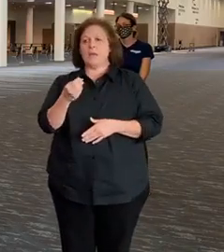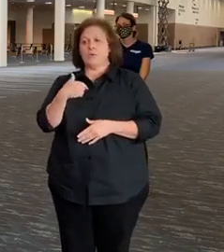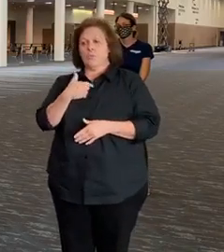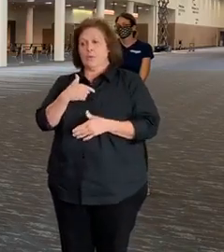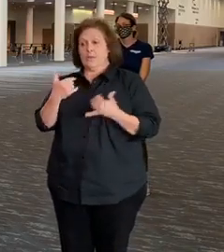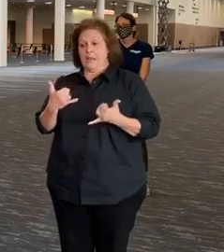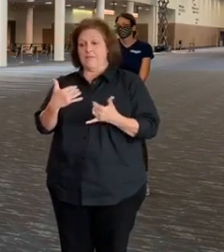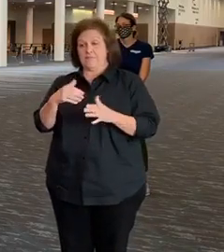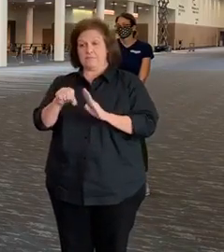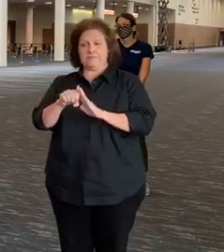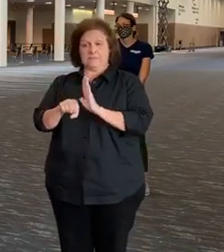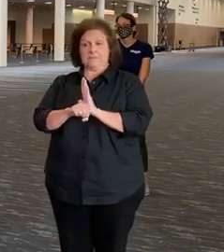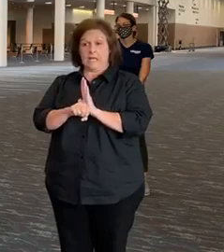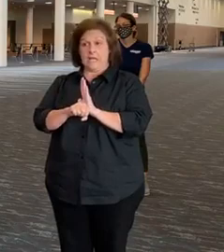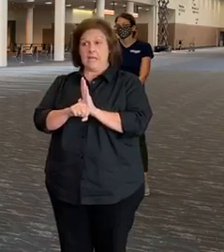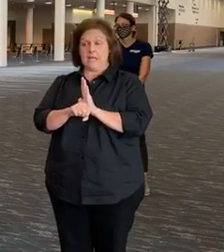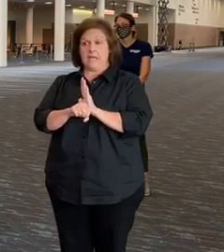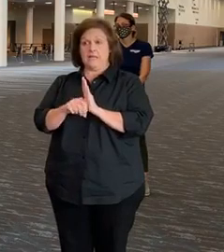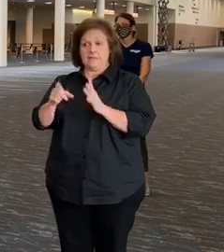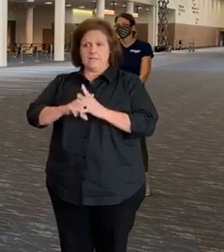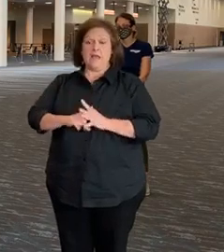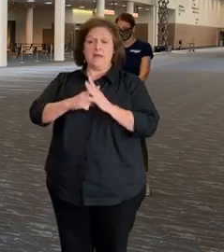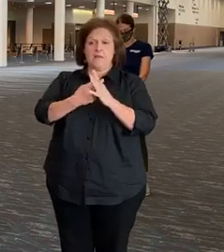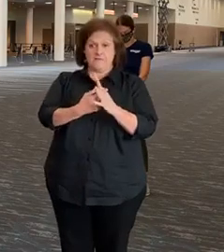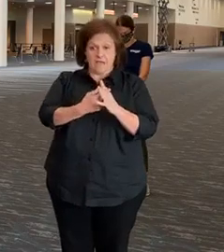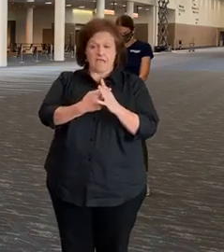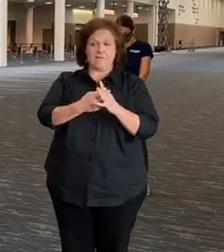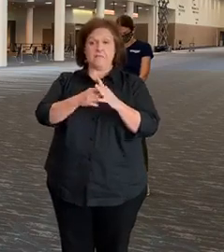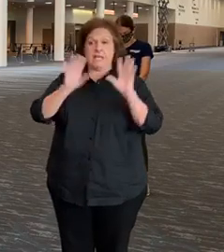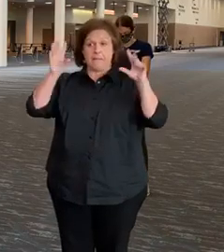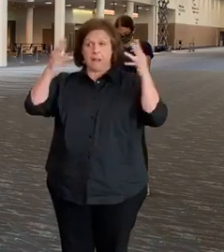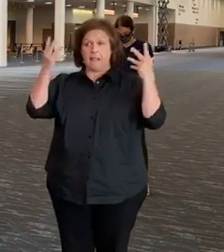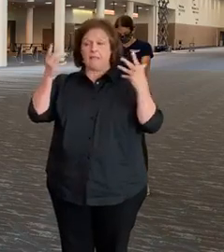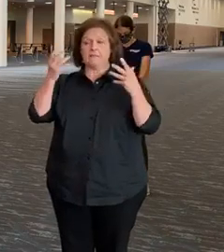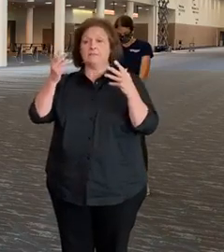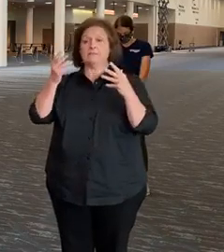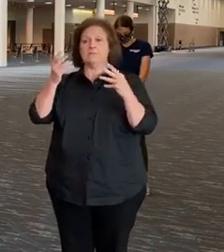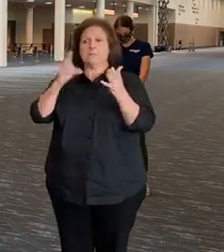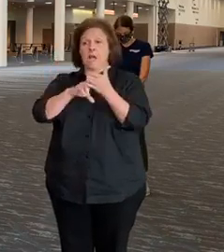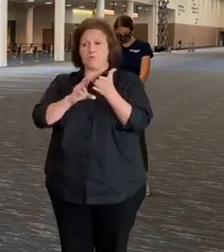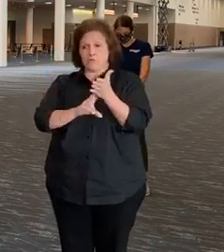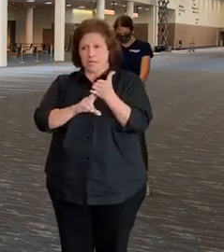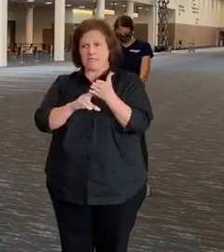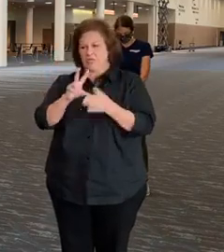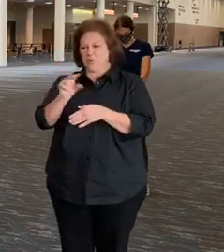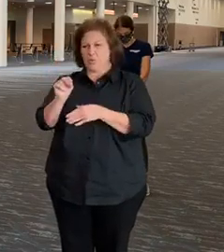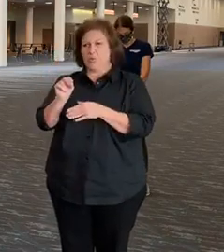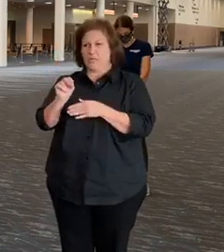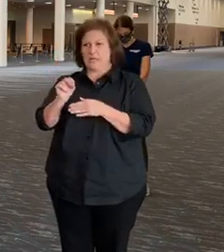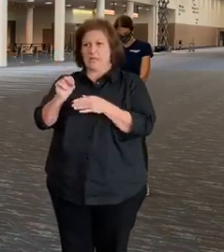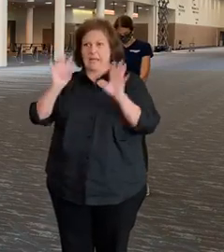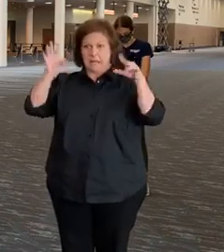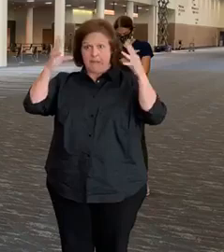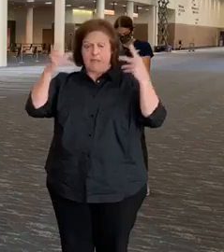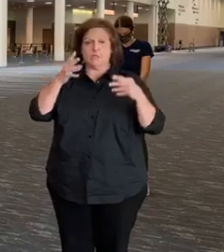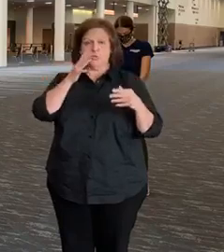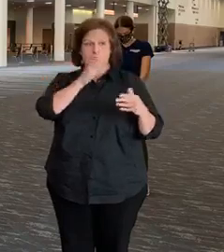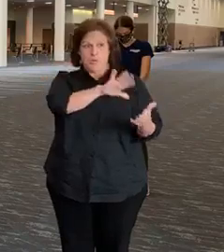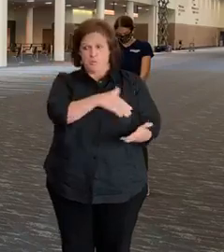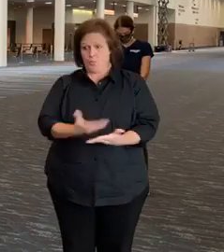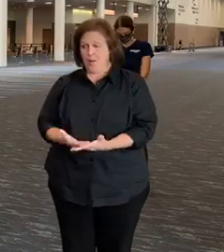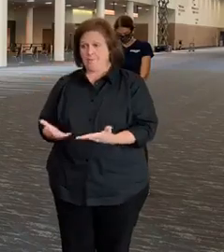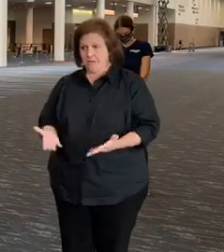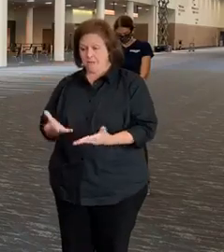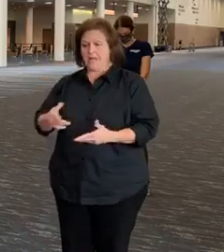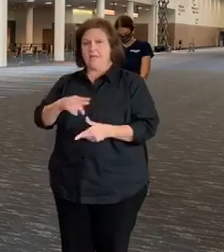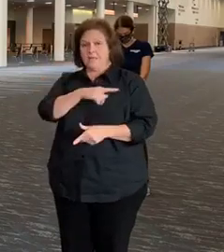have, the state has indicated they've activated their surge ambulance contract with at least 30 ambulances at this point that will be coming into the city,